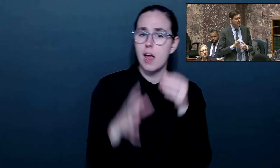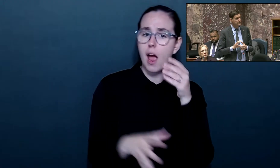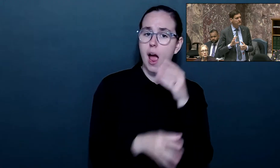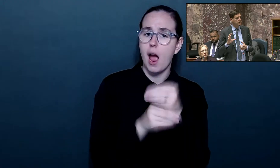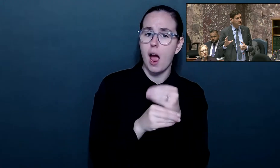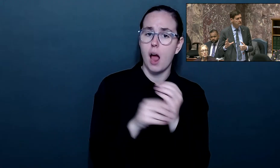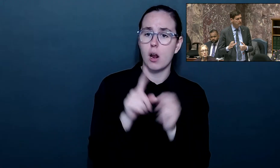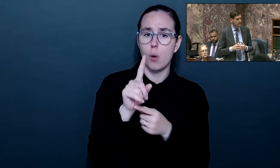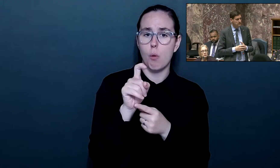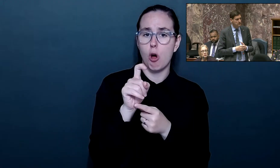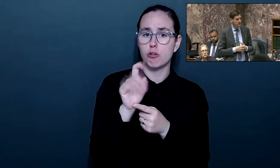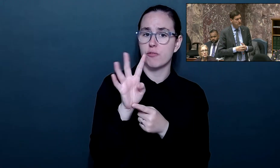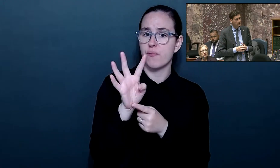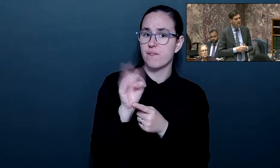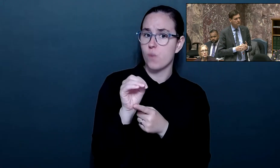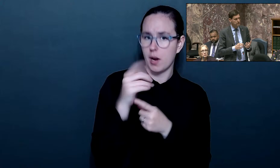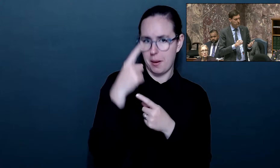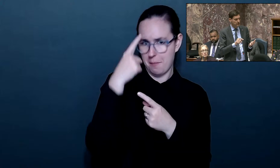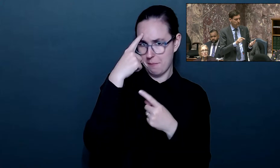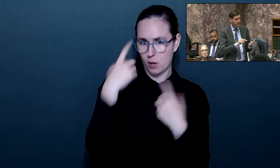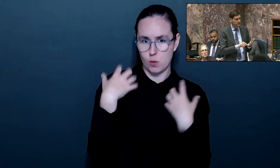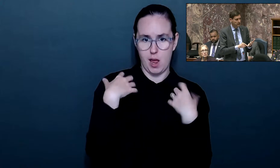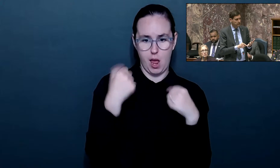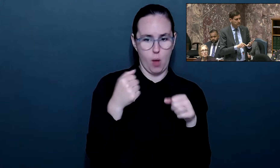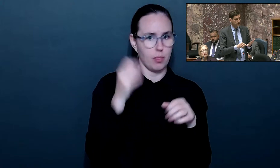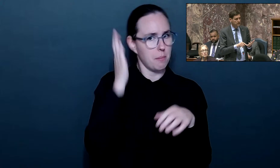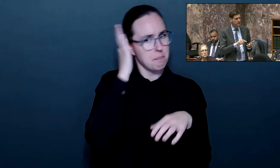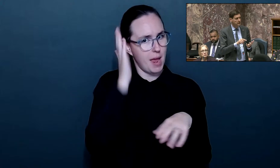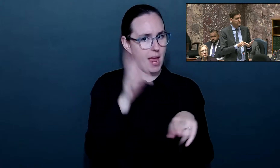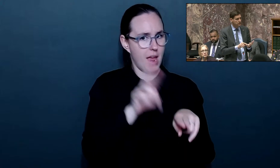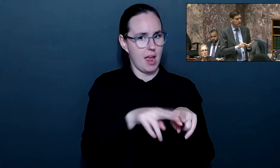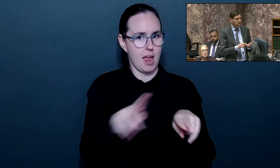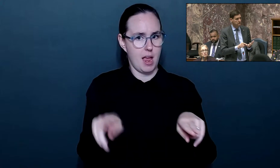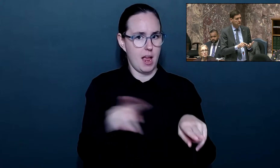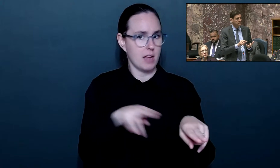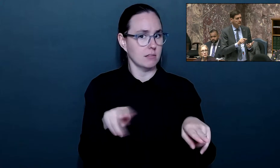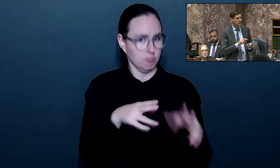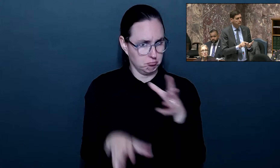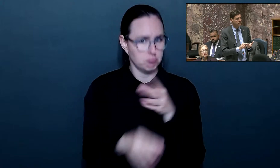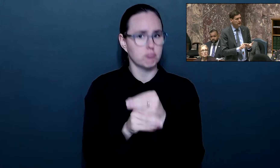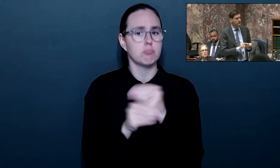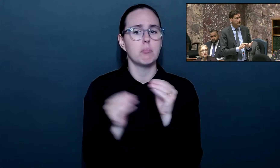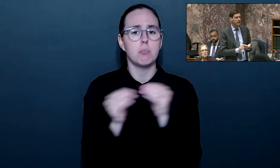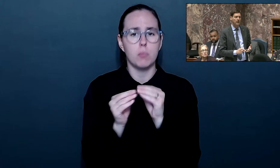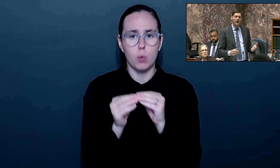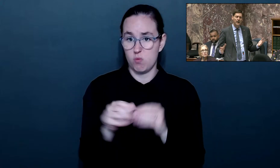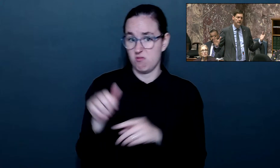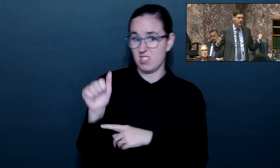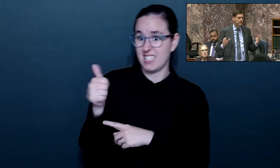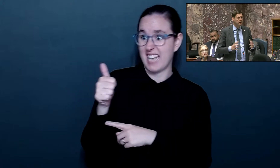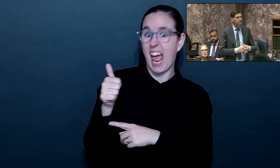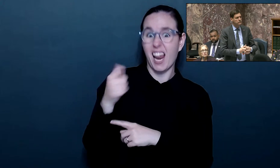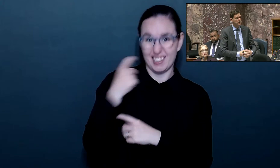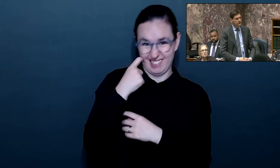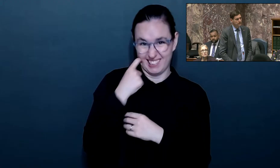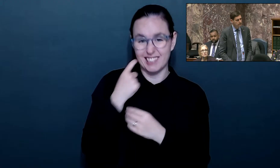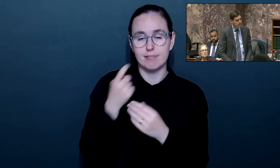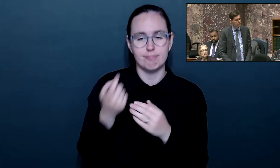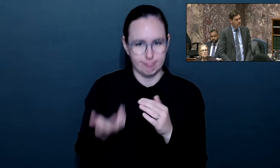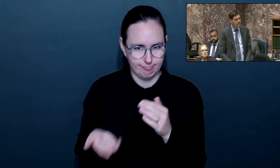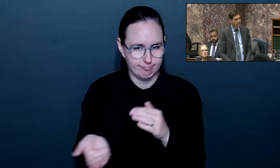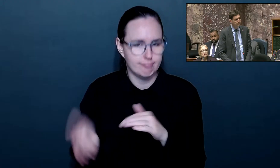the beginning of a series of beds targeted at people struggling with mental health, addiction, and brain injury. Honourable